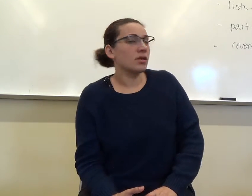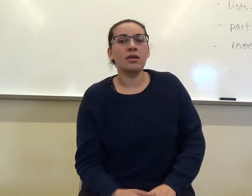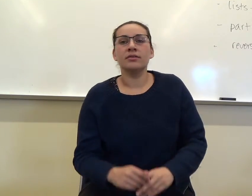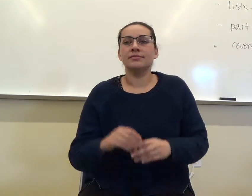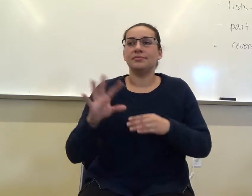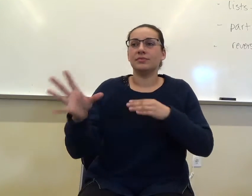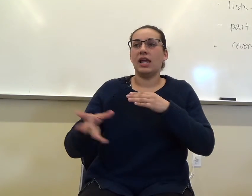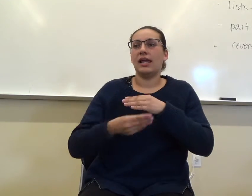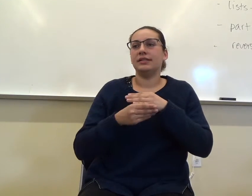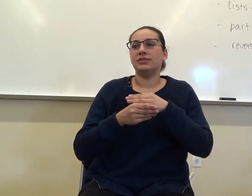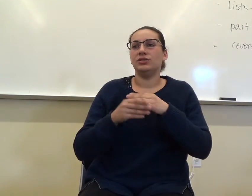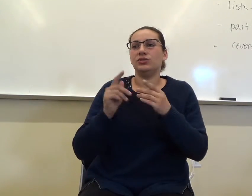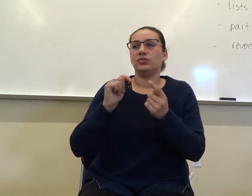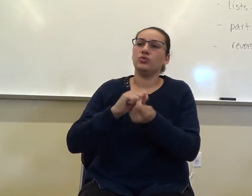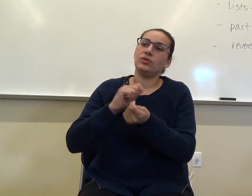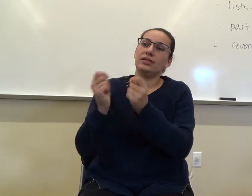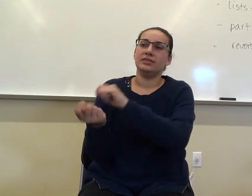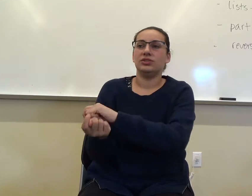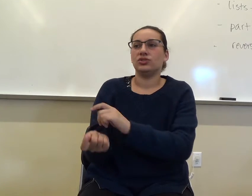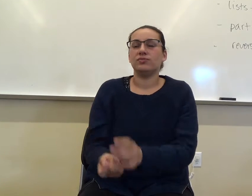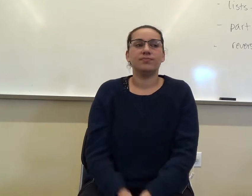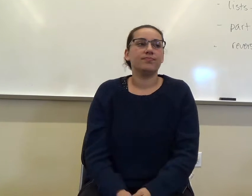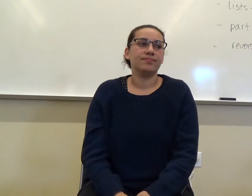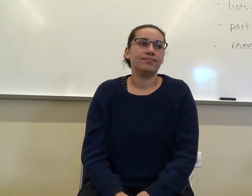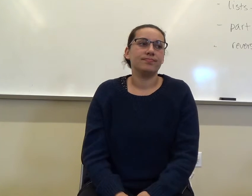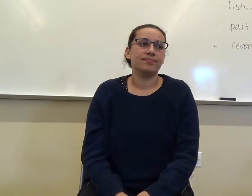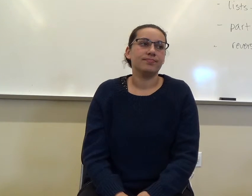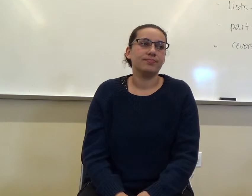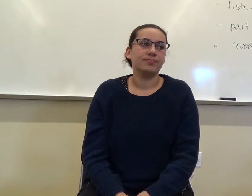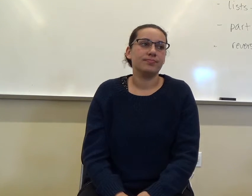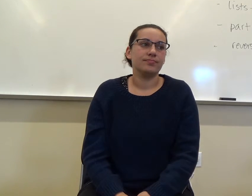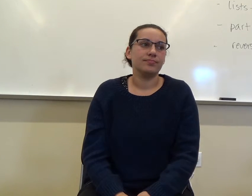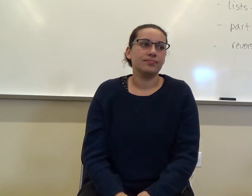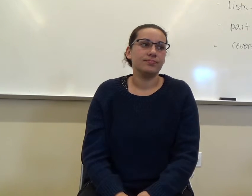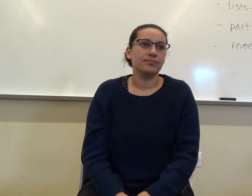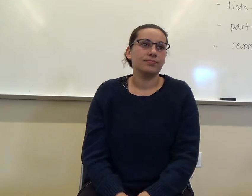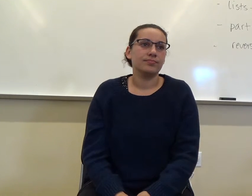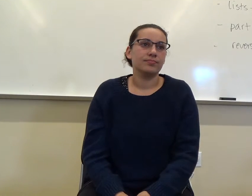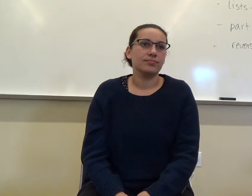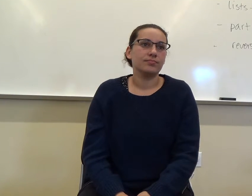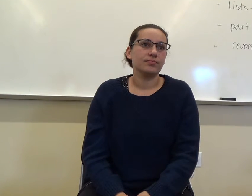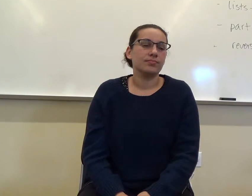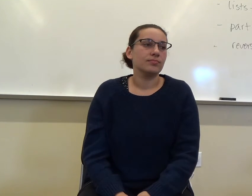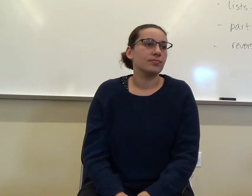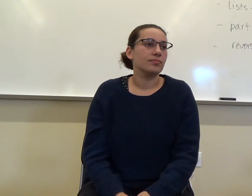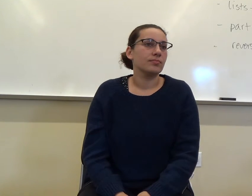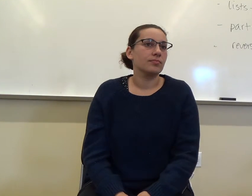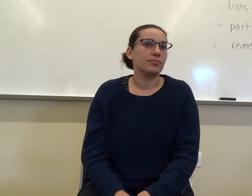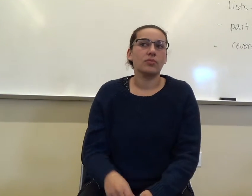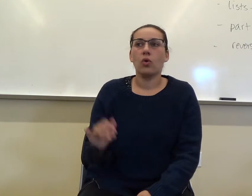addition transitions, which are the things like also, then, or the